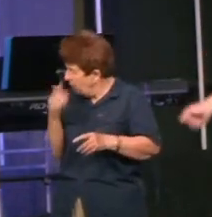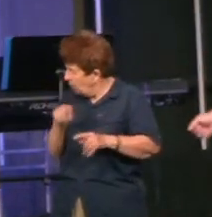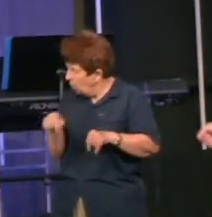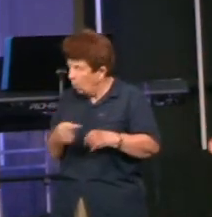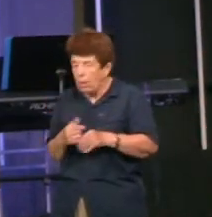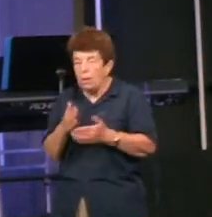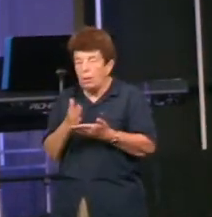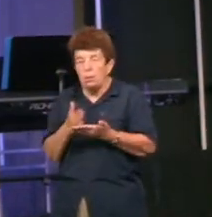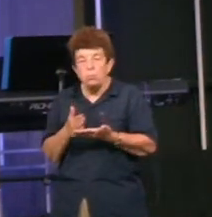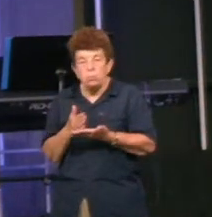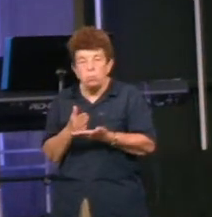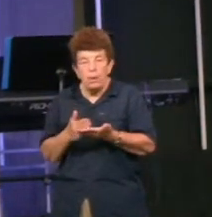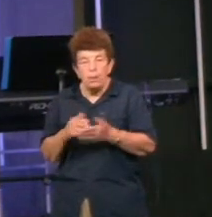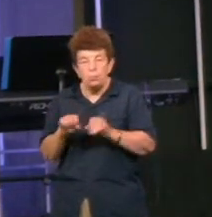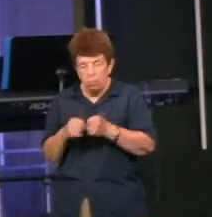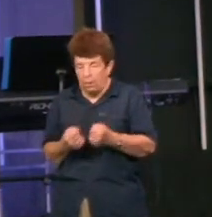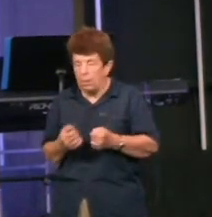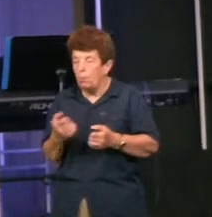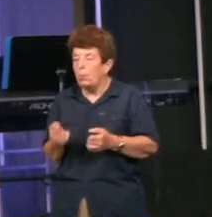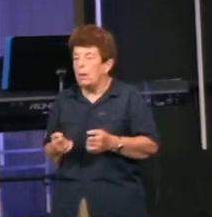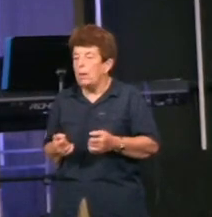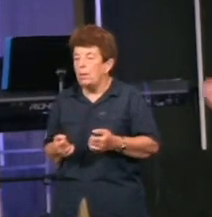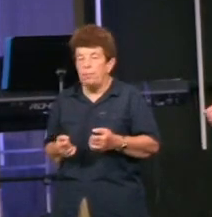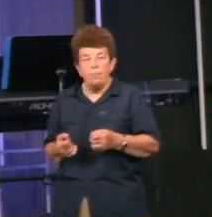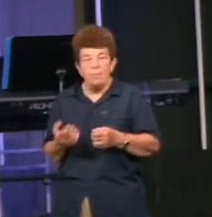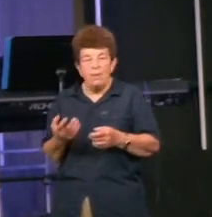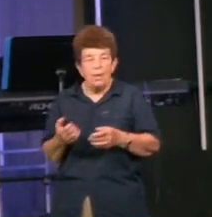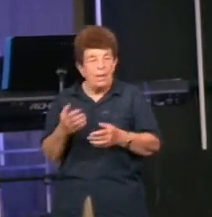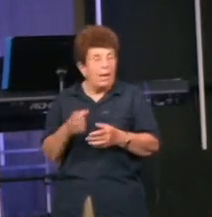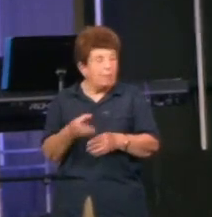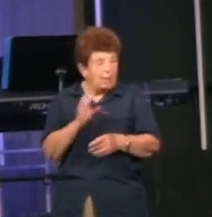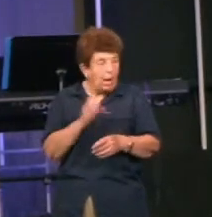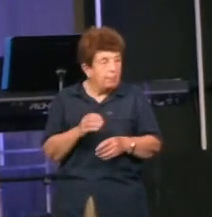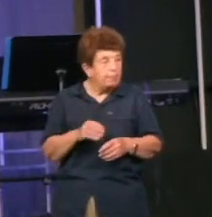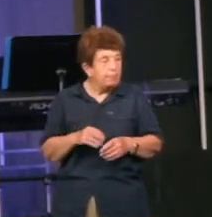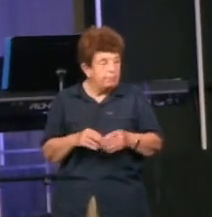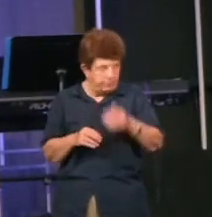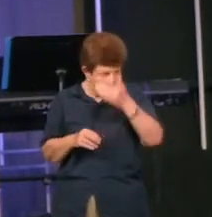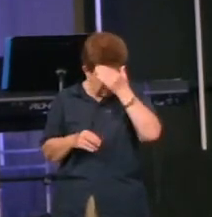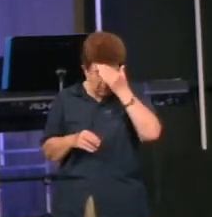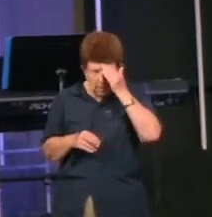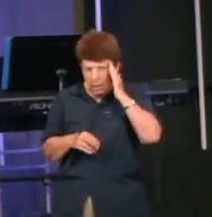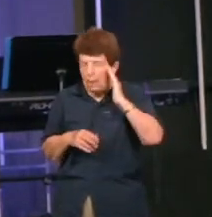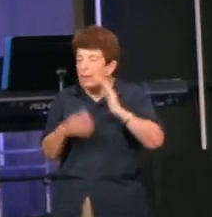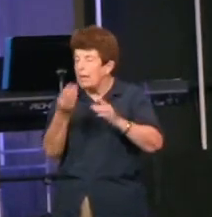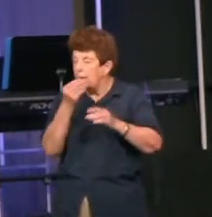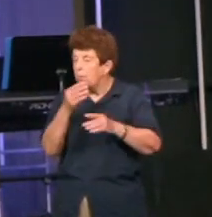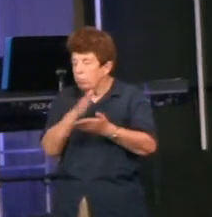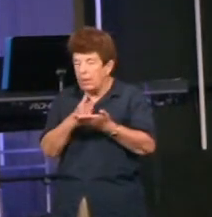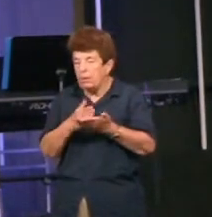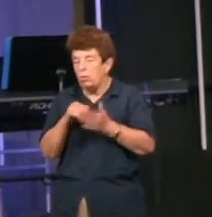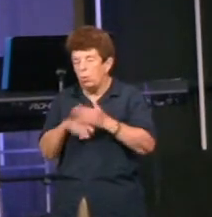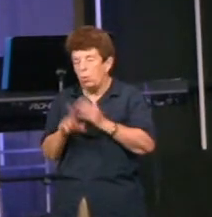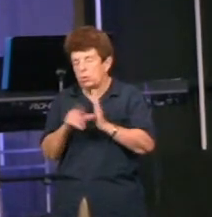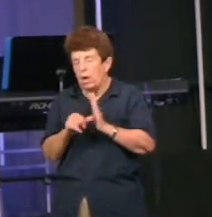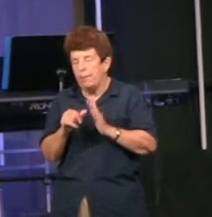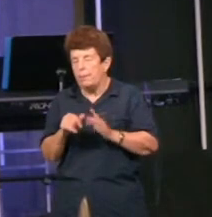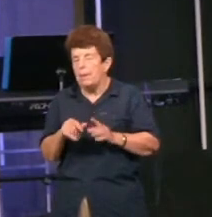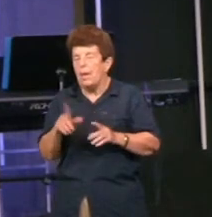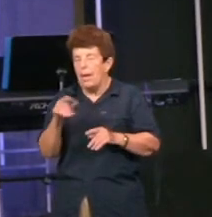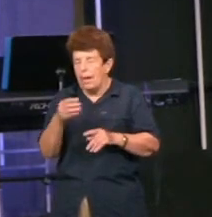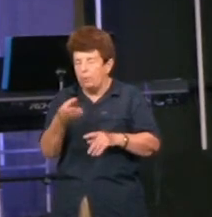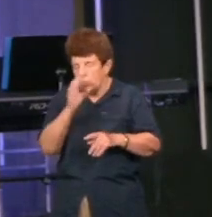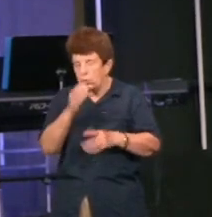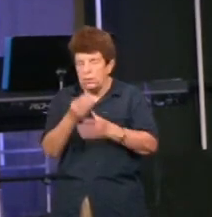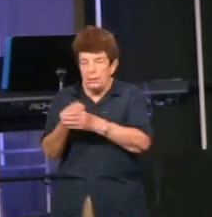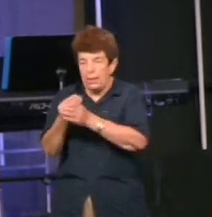to break the bread. We're going to take the bread. We're going to take the cup. Eat the bread in your own time. Drink the cup with us. We'll